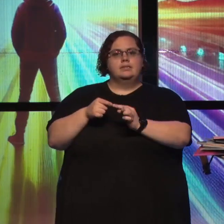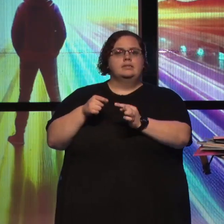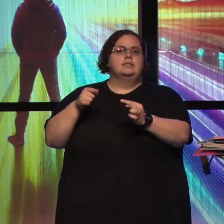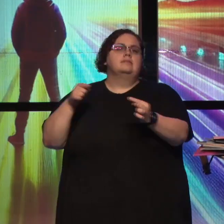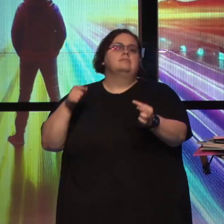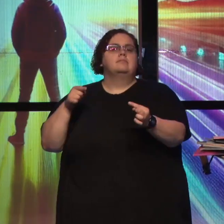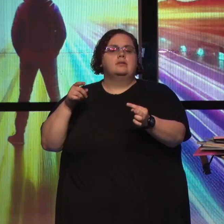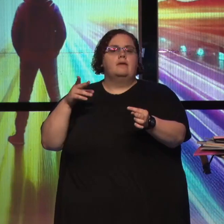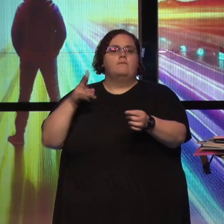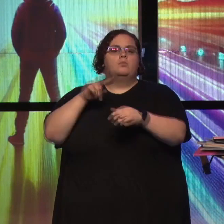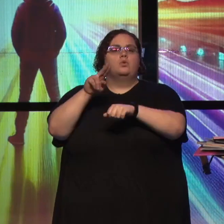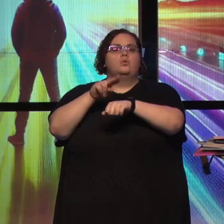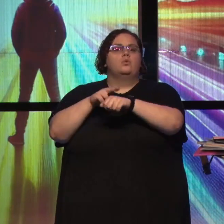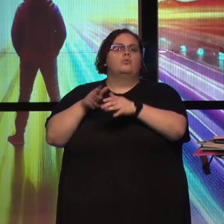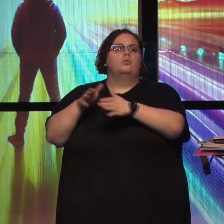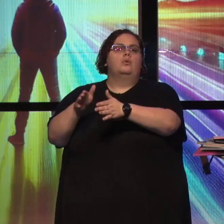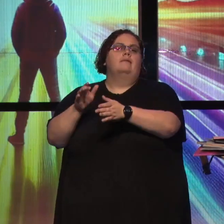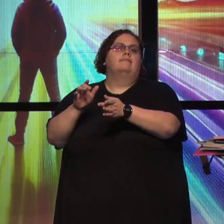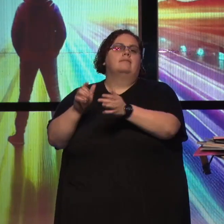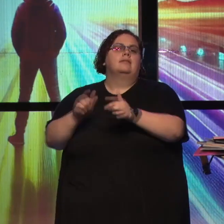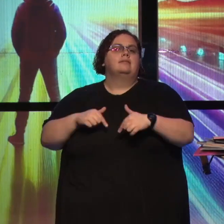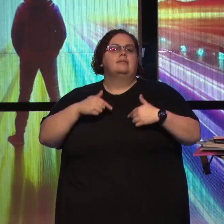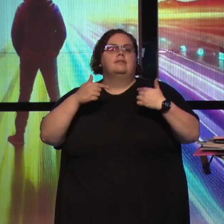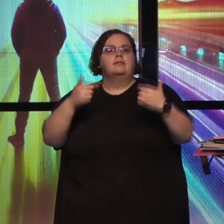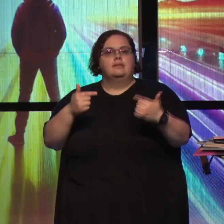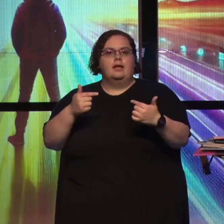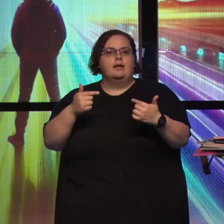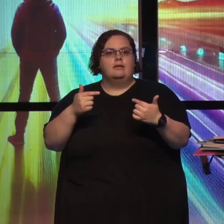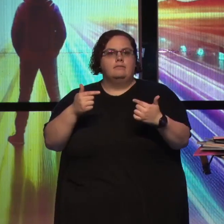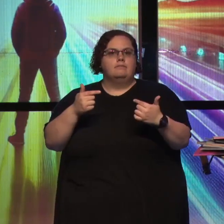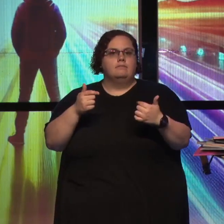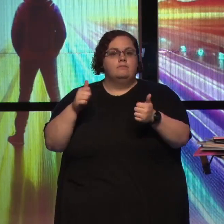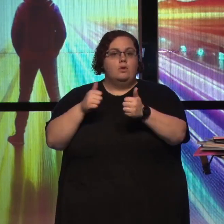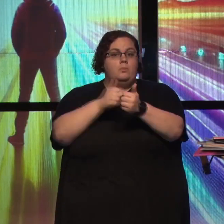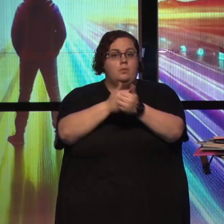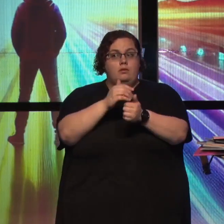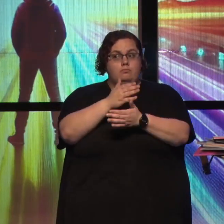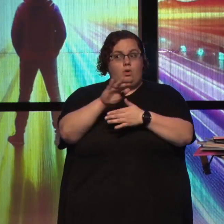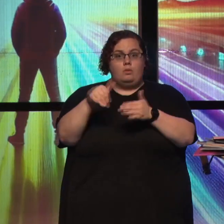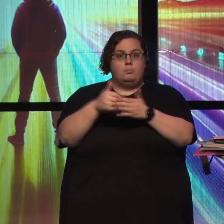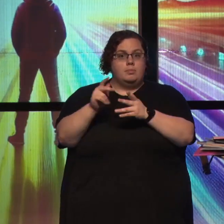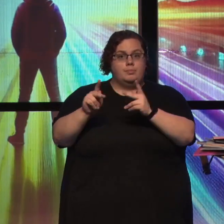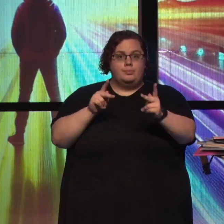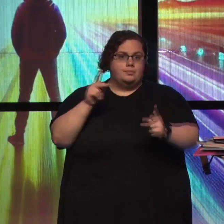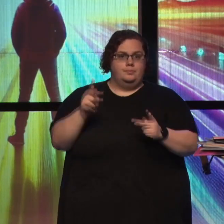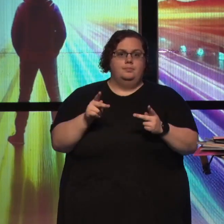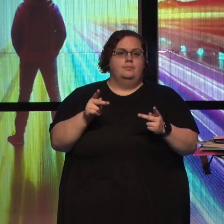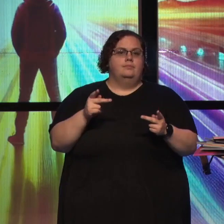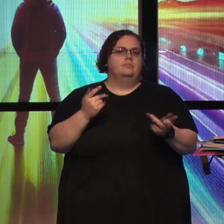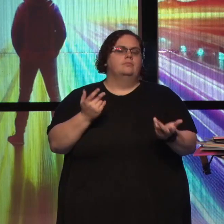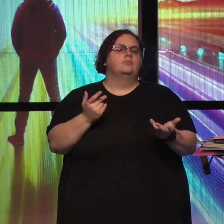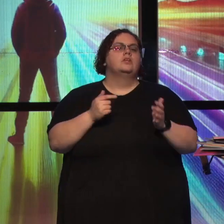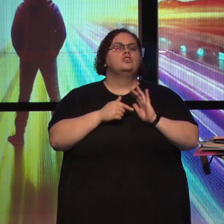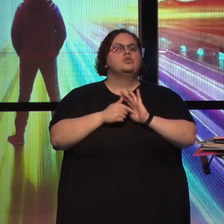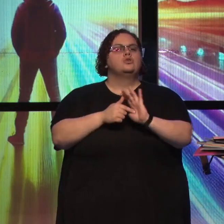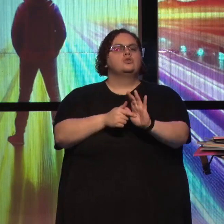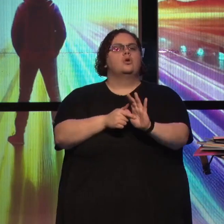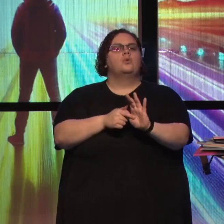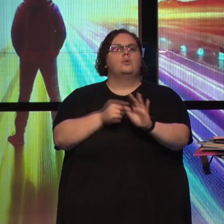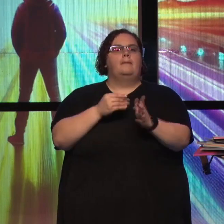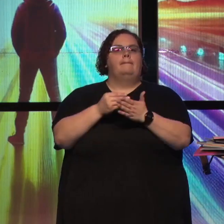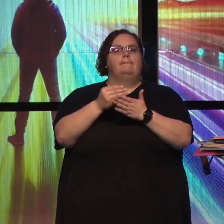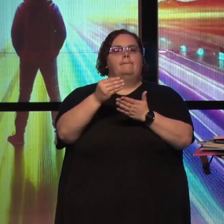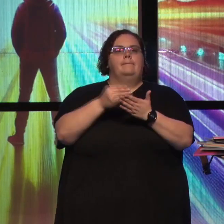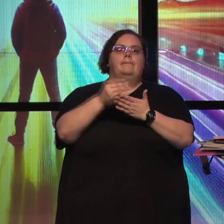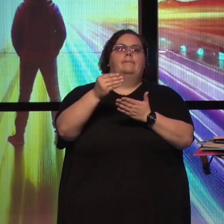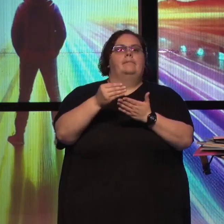of the population. It's a showcase of indulgence and this way of just showing consumerism, putting it on